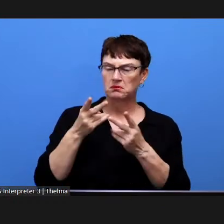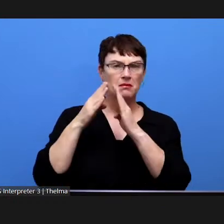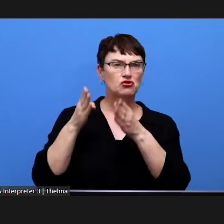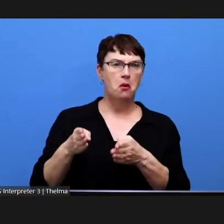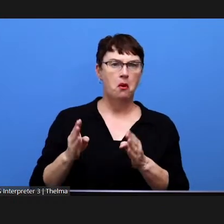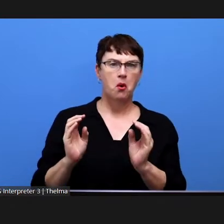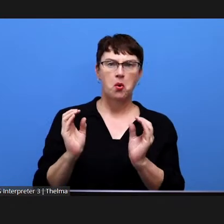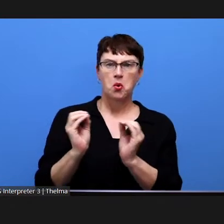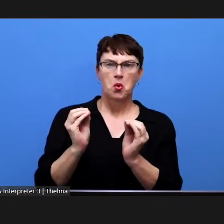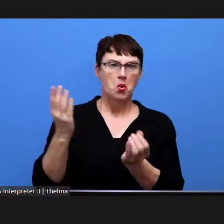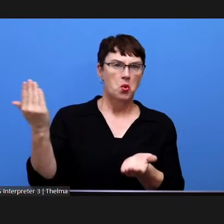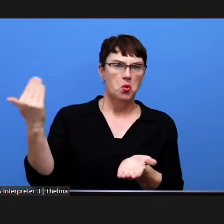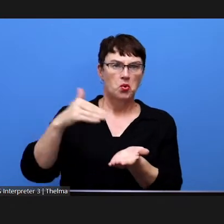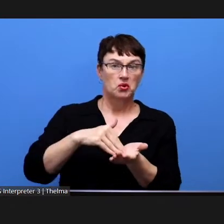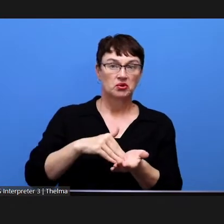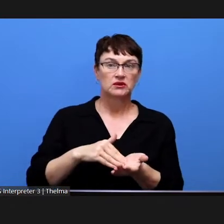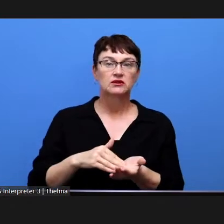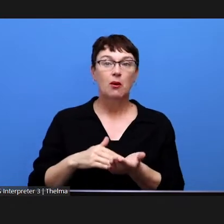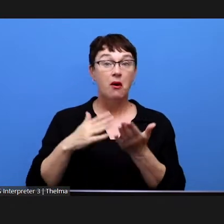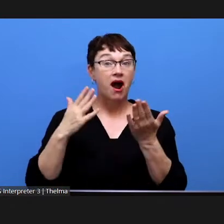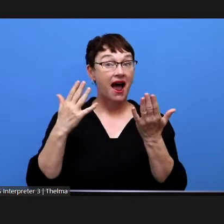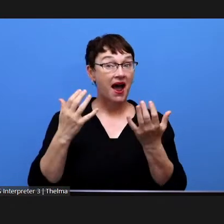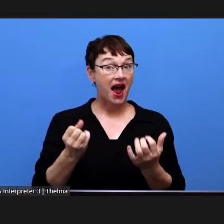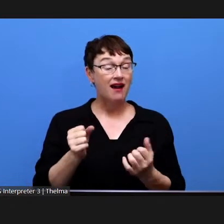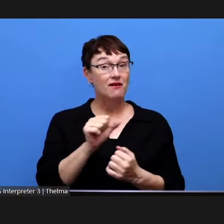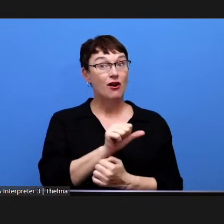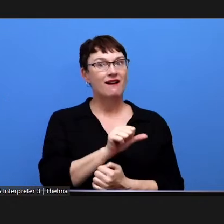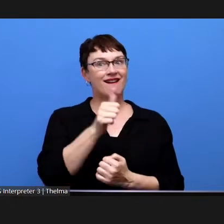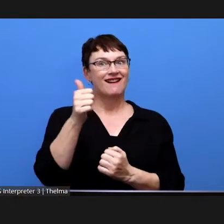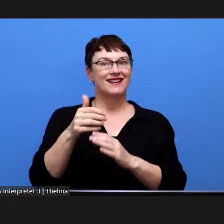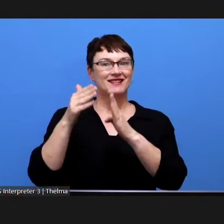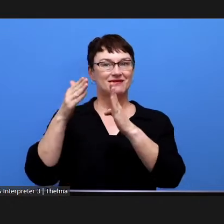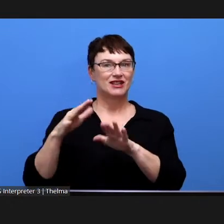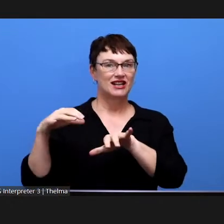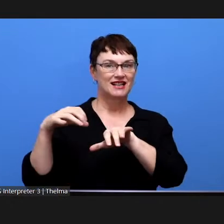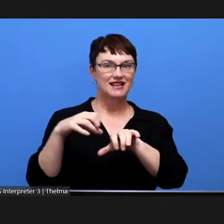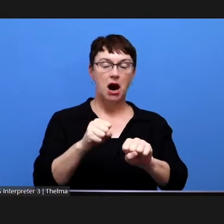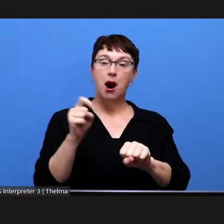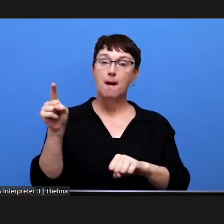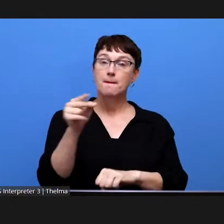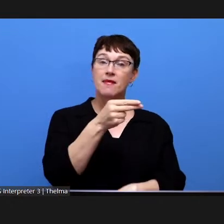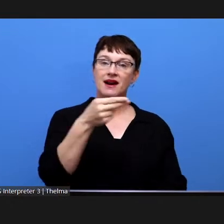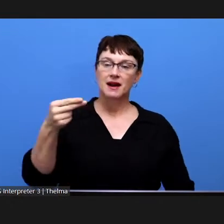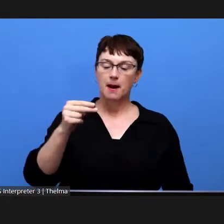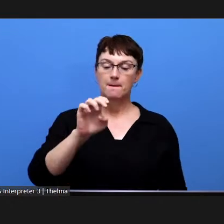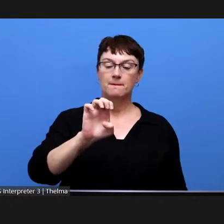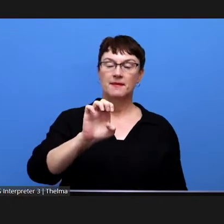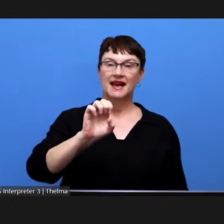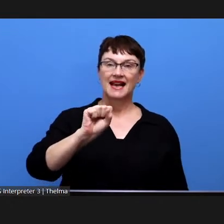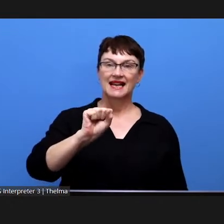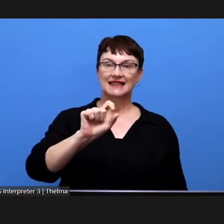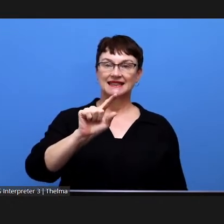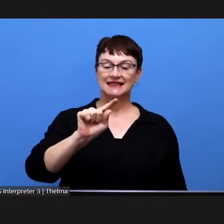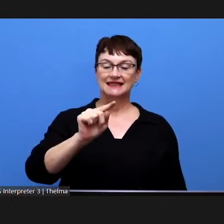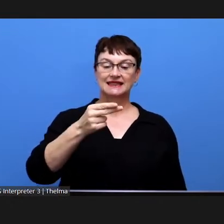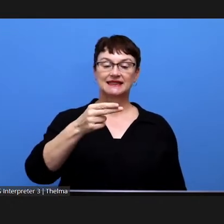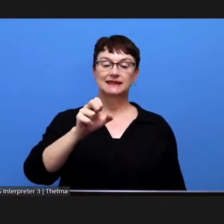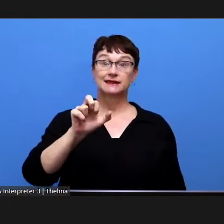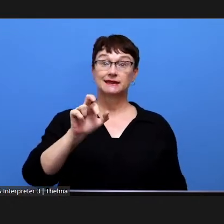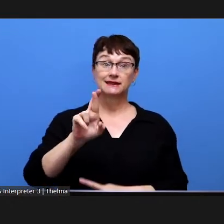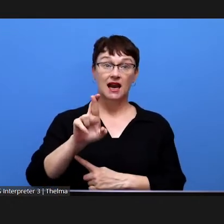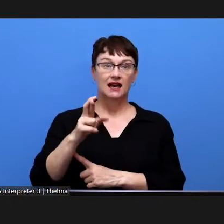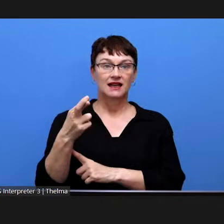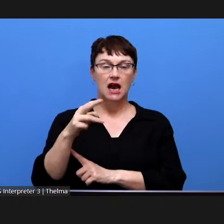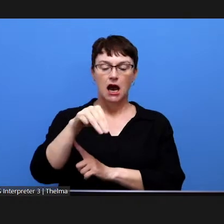member of the Local 2030. And Esther should be speaking virtually. I don't know, logistically speaking, if the